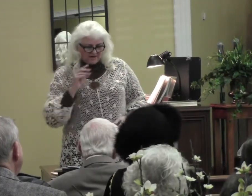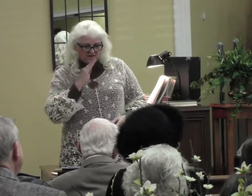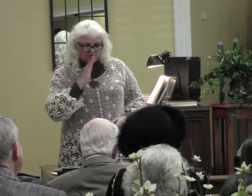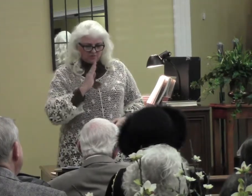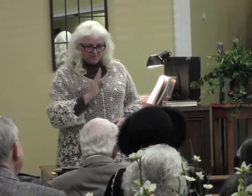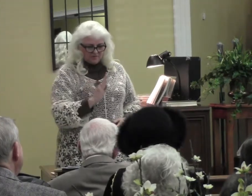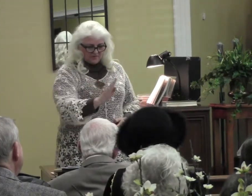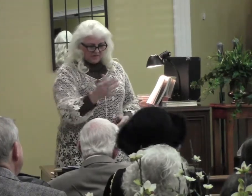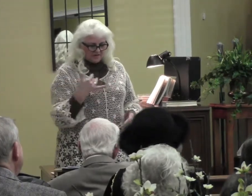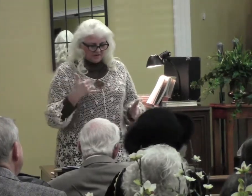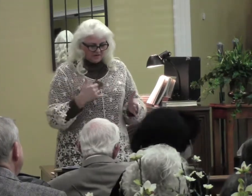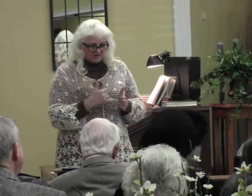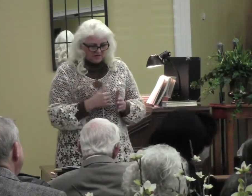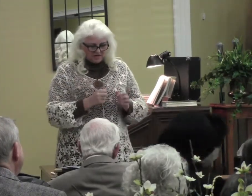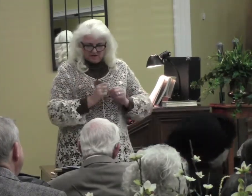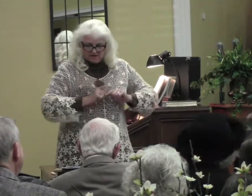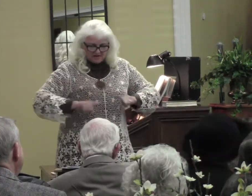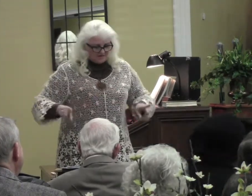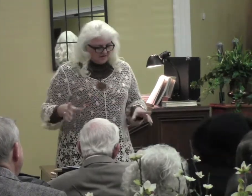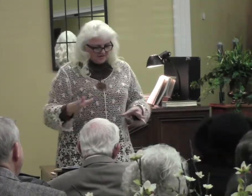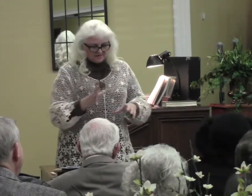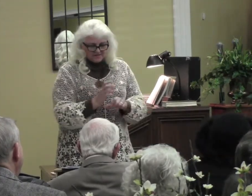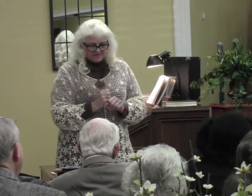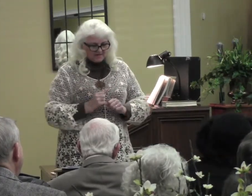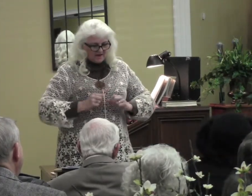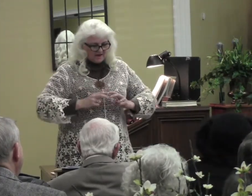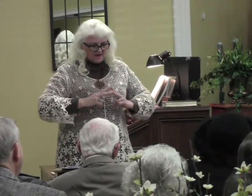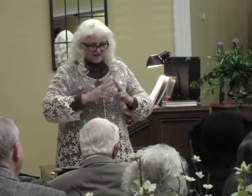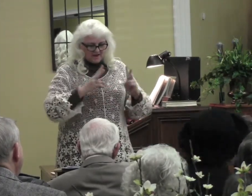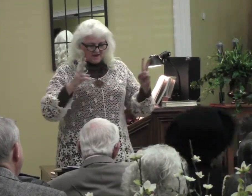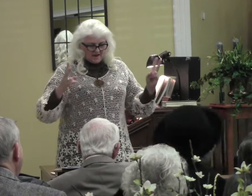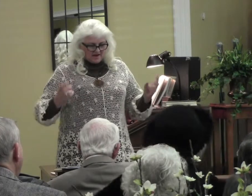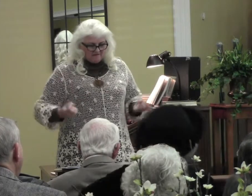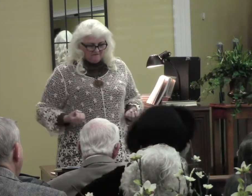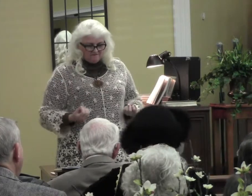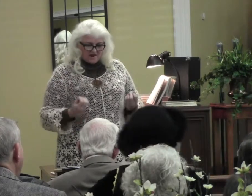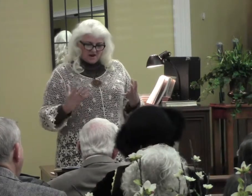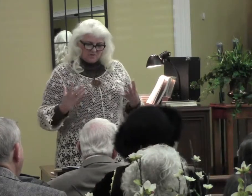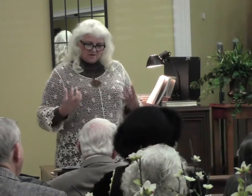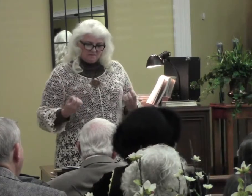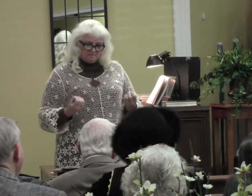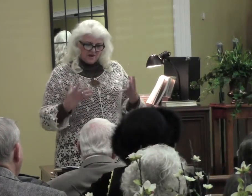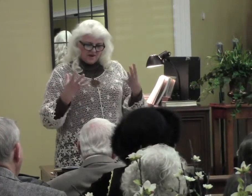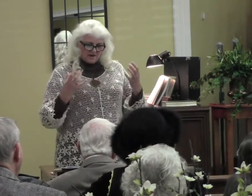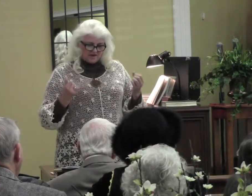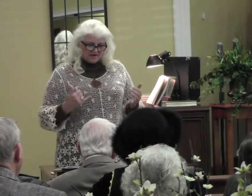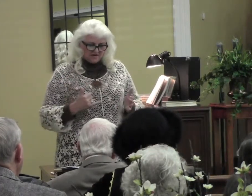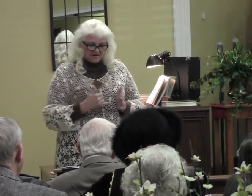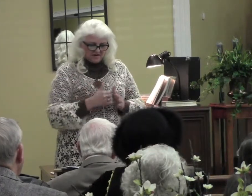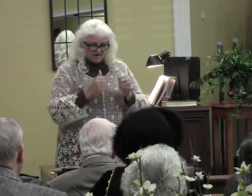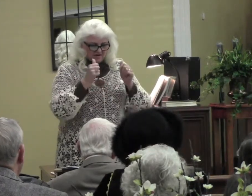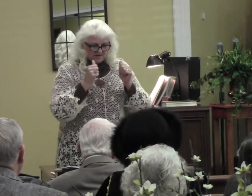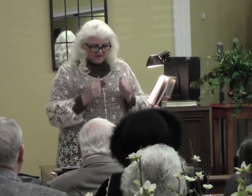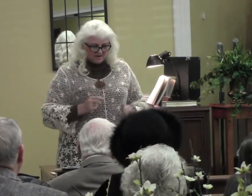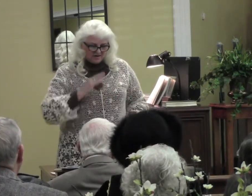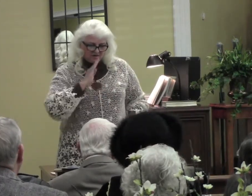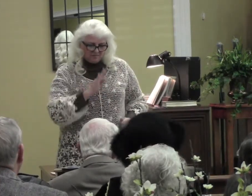He would be. It doesn't take very many, He can